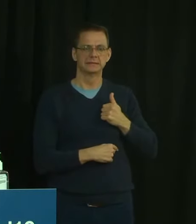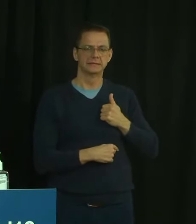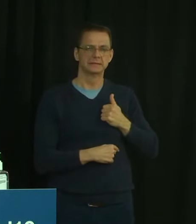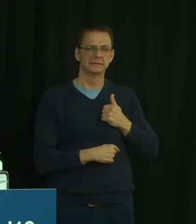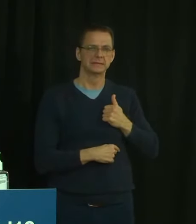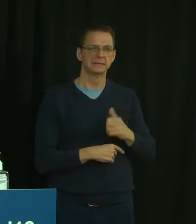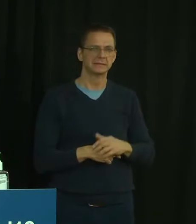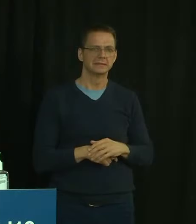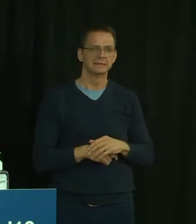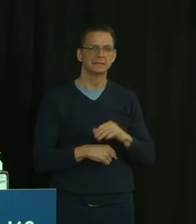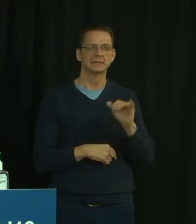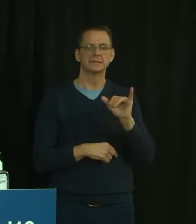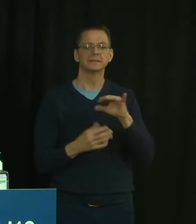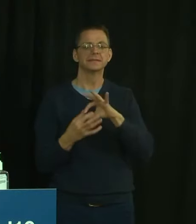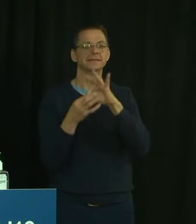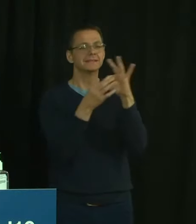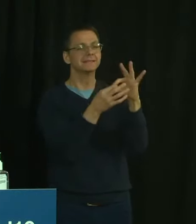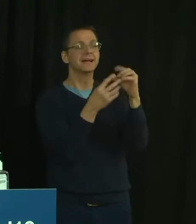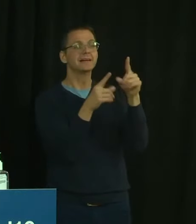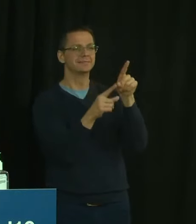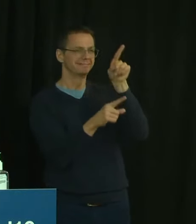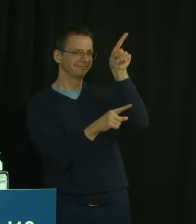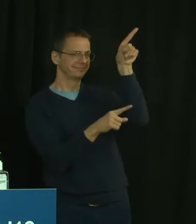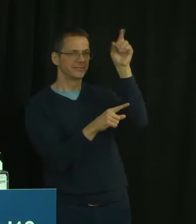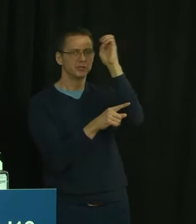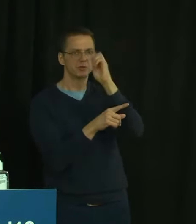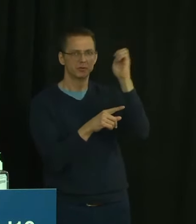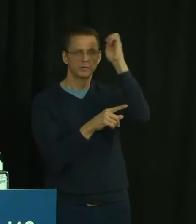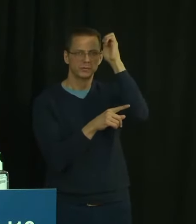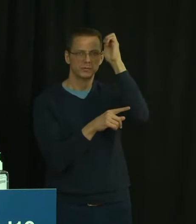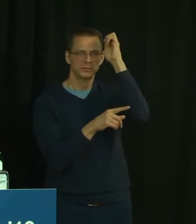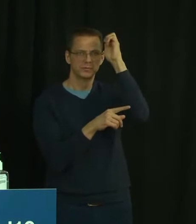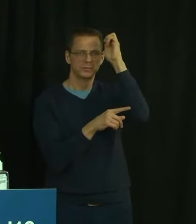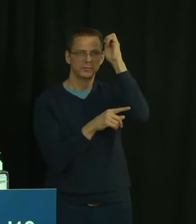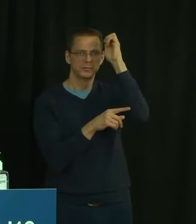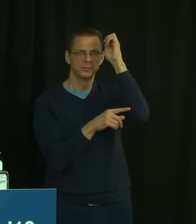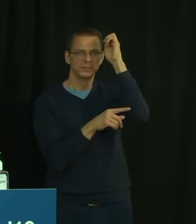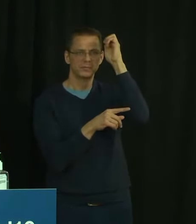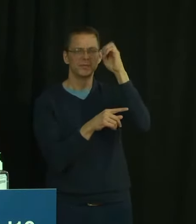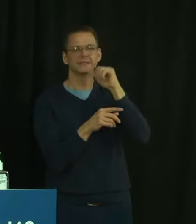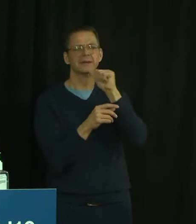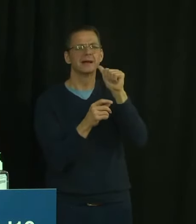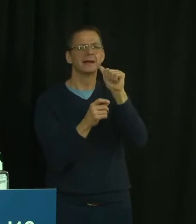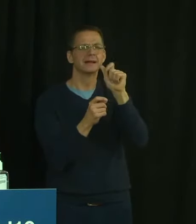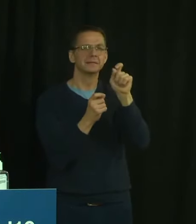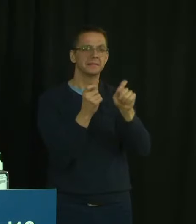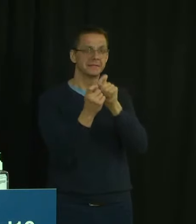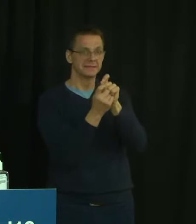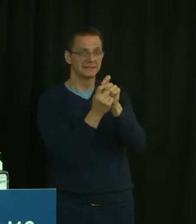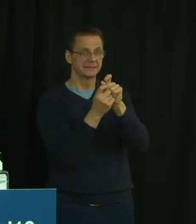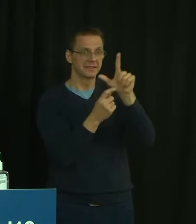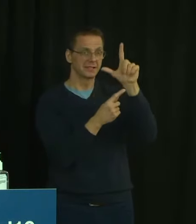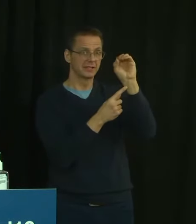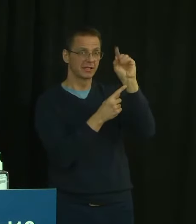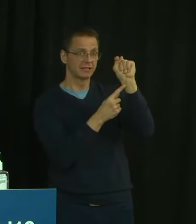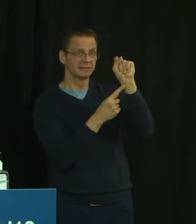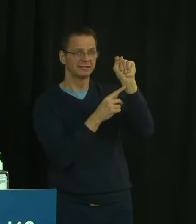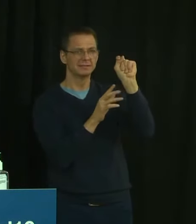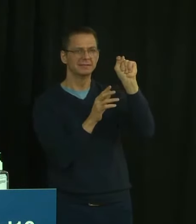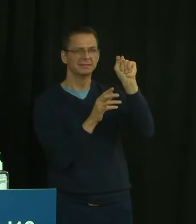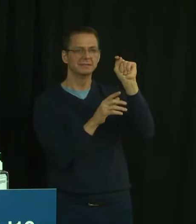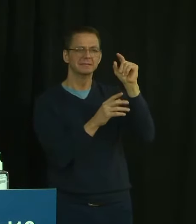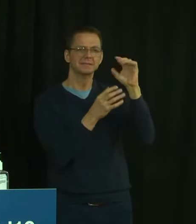to a specific batch or lot, and also that there have been some additional cases reported in Europe. Is there a follow-up question,